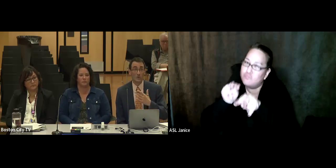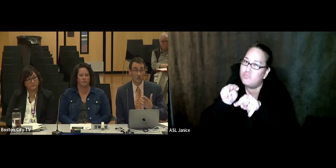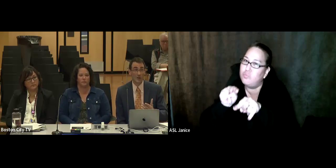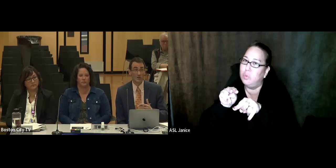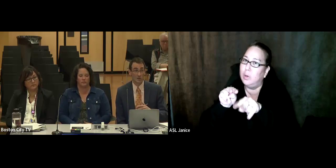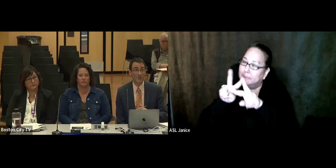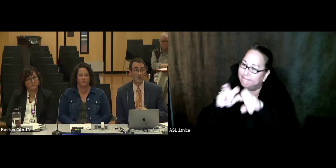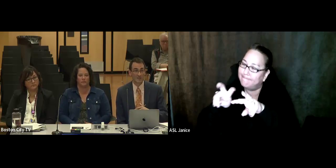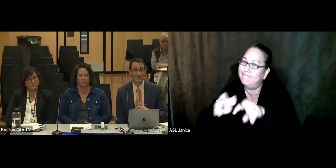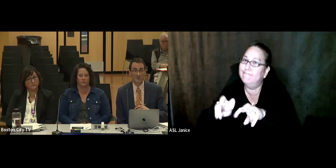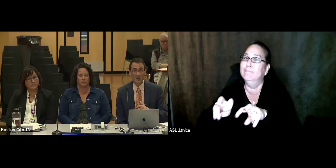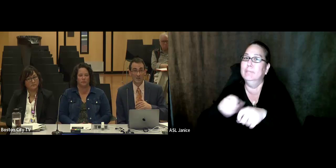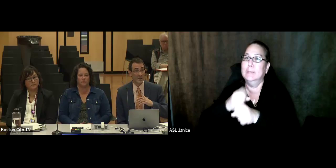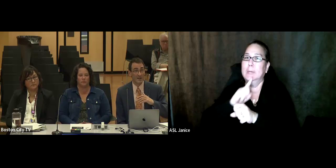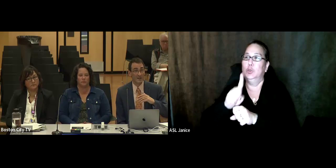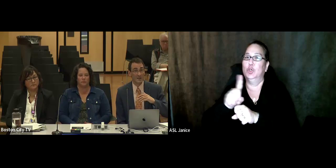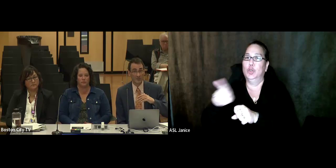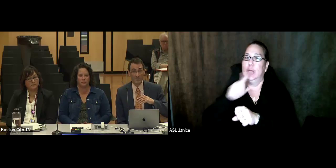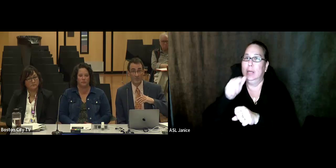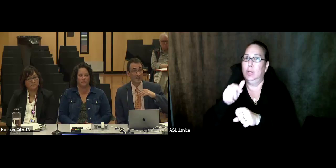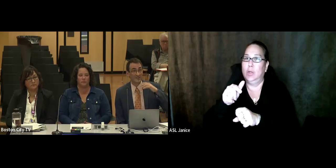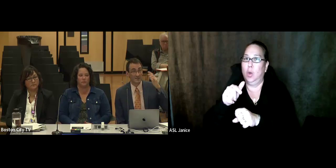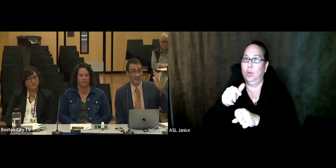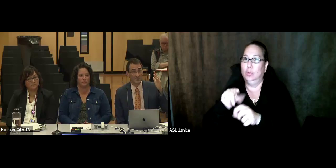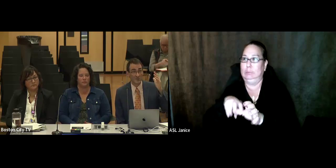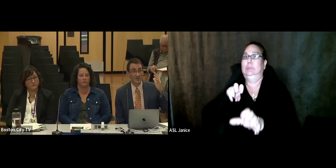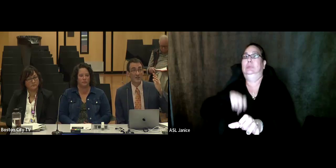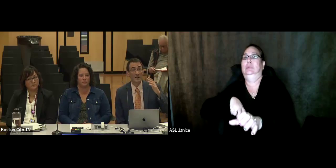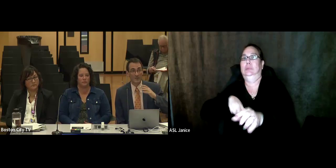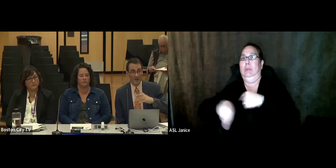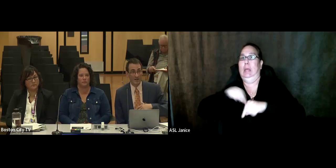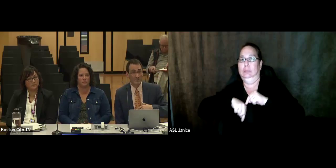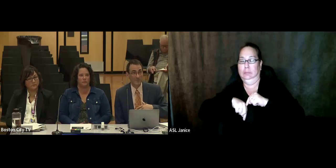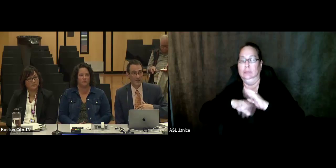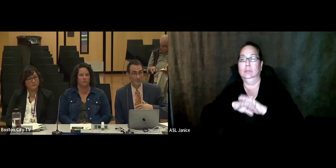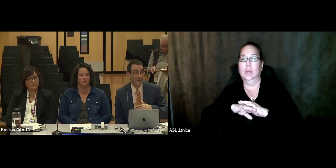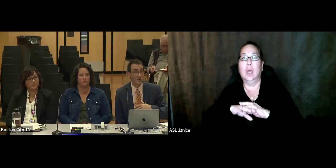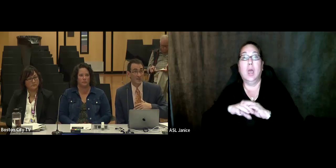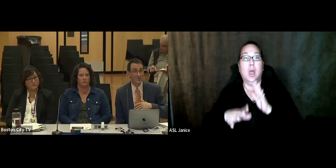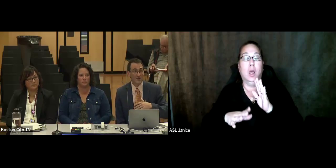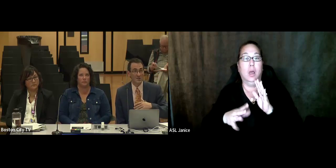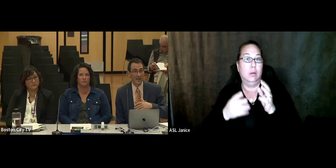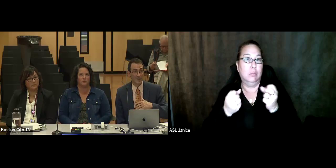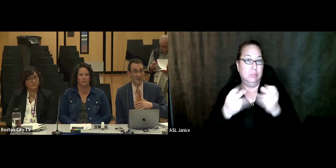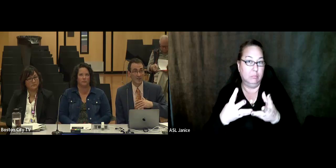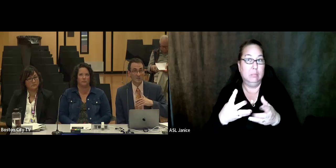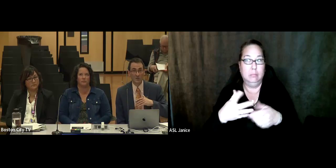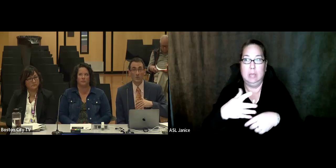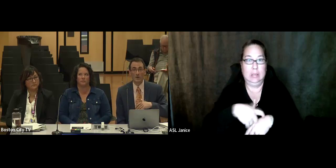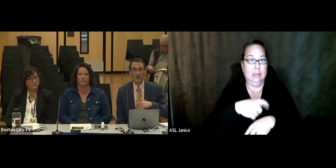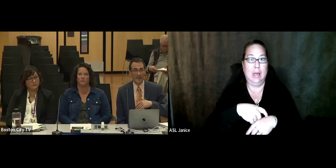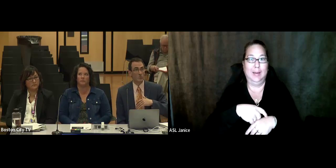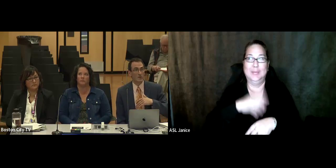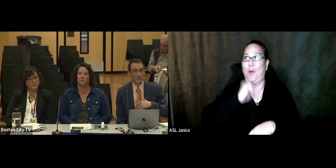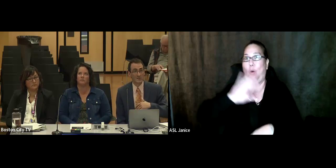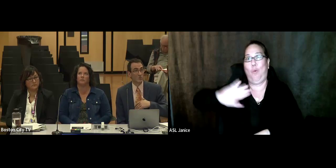2010 when the whole turnaround process started, is that some of our biggest success stories have ended up back in transformation again.